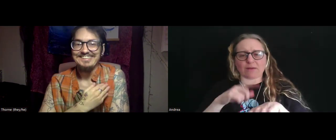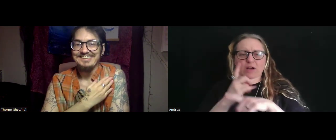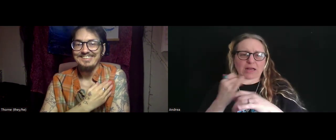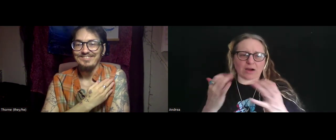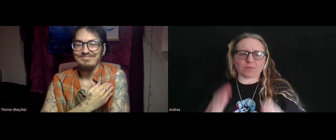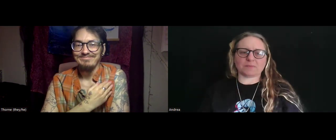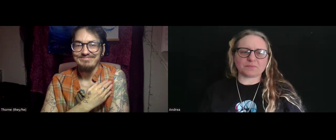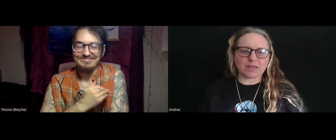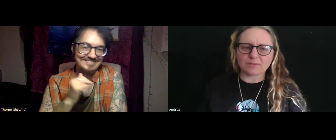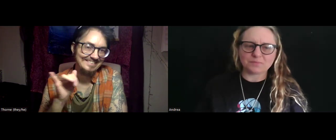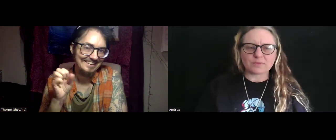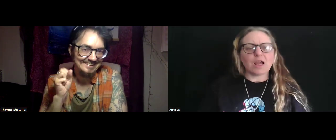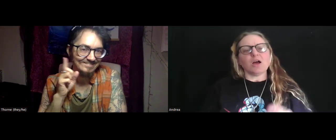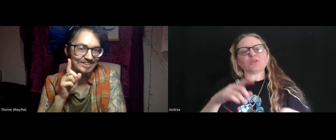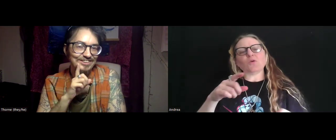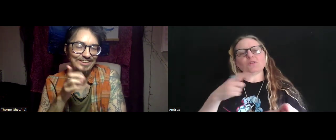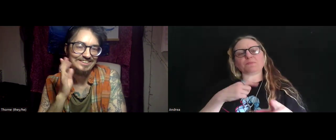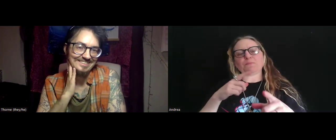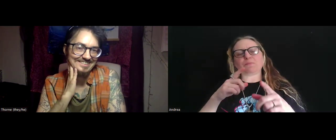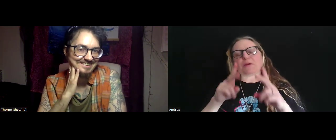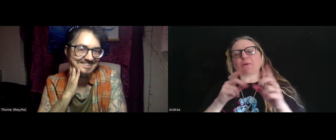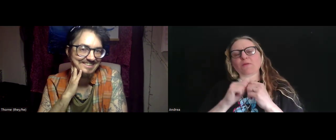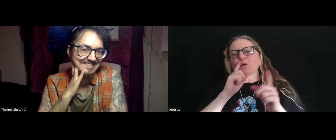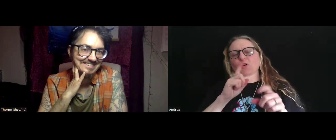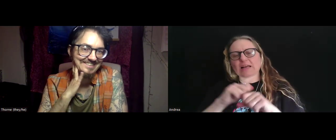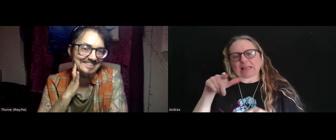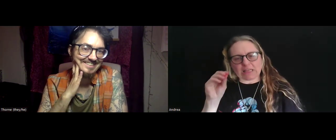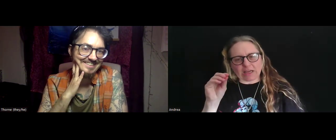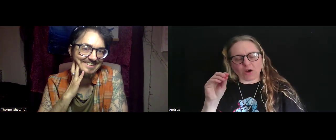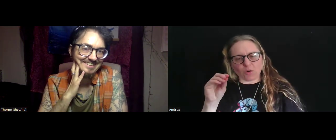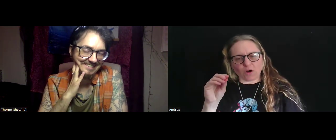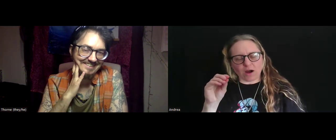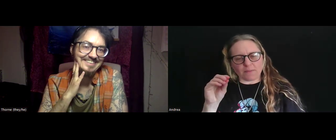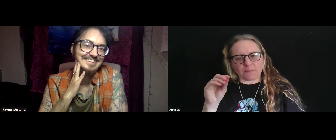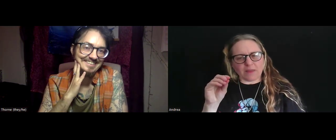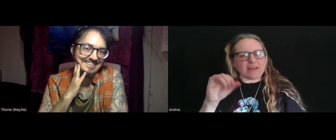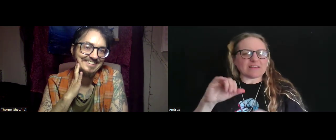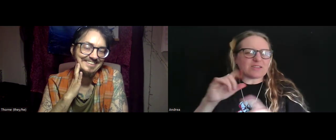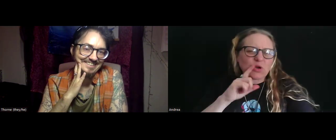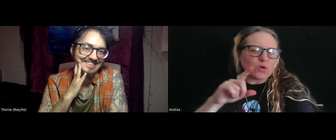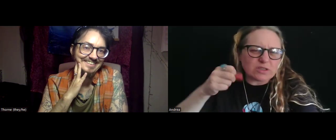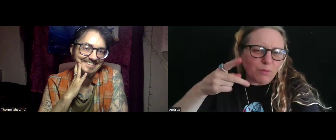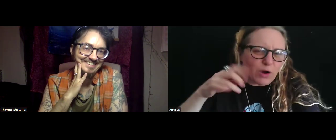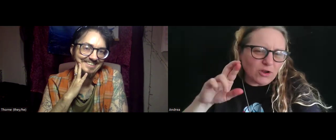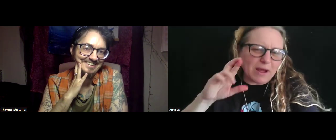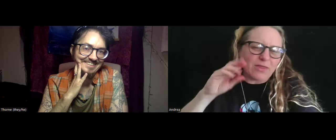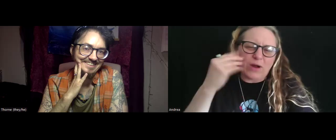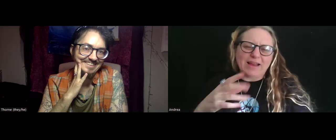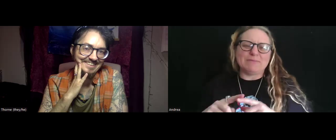right now. Yeah. So people with Mercury in Leo, that's a total spoiler, by the way, but